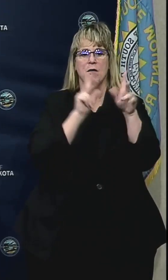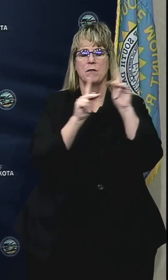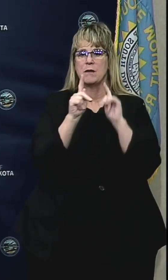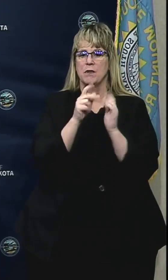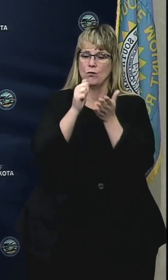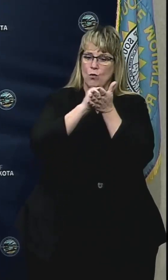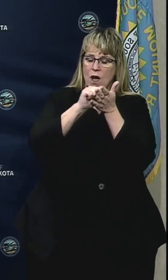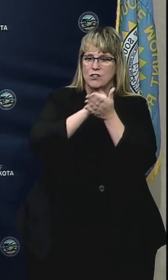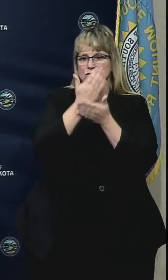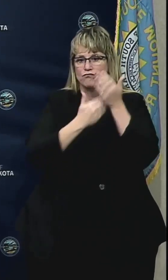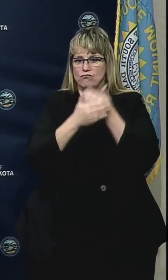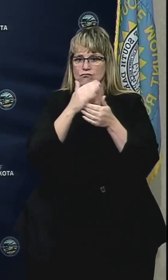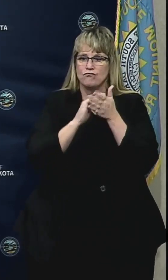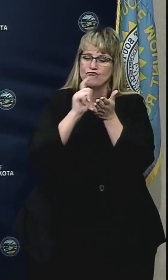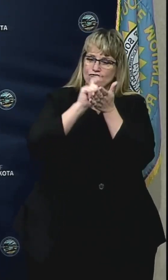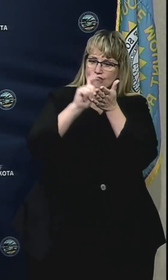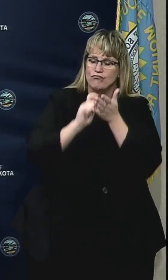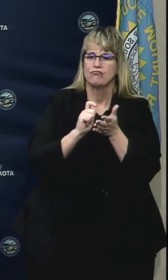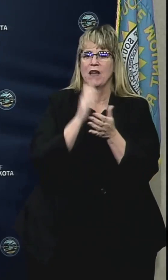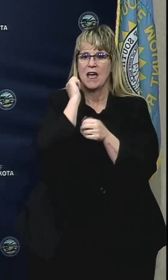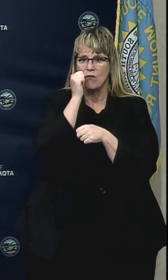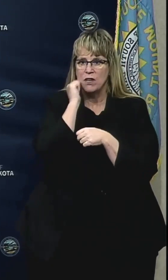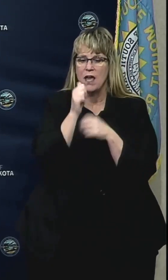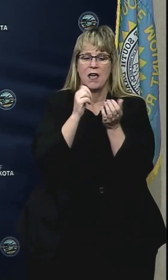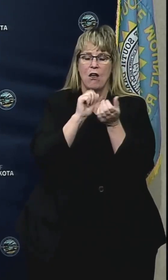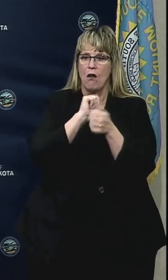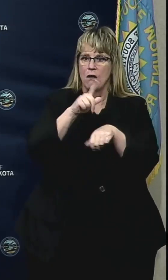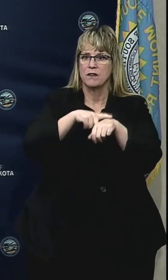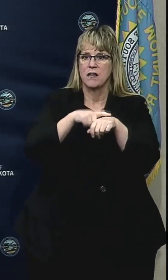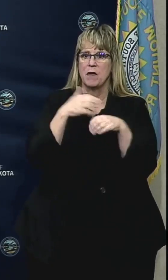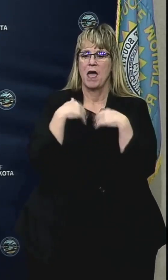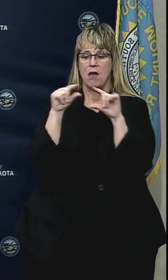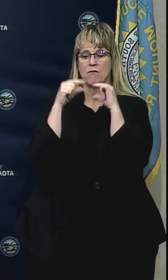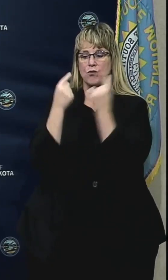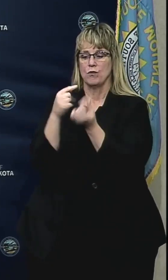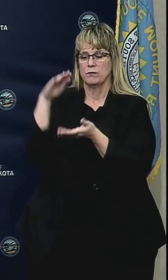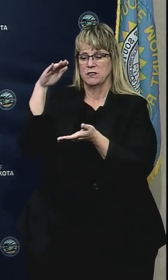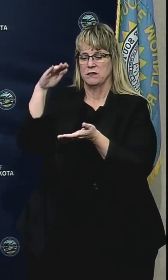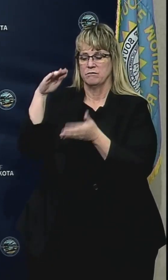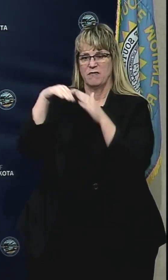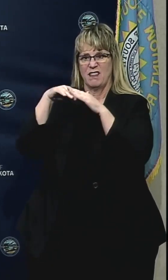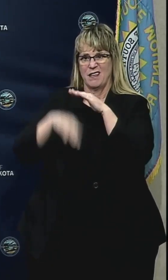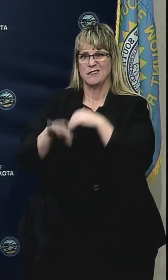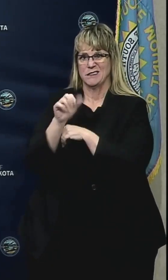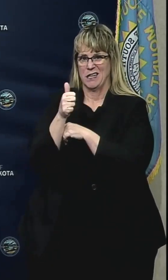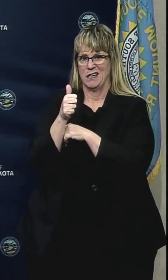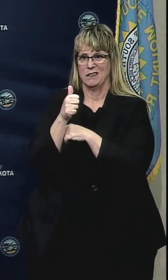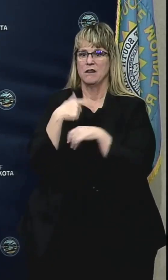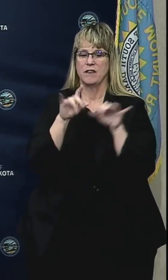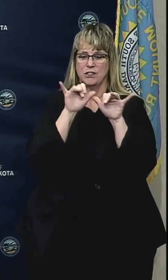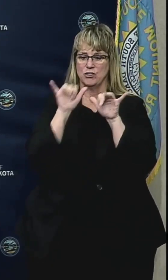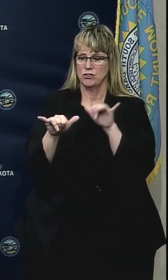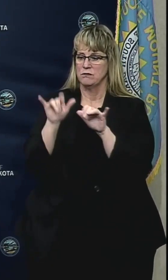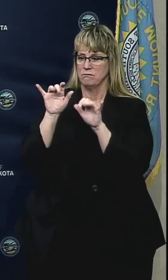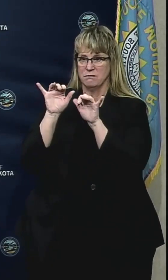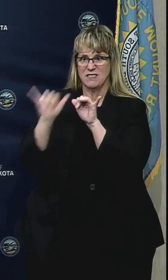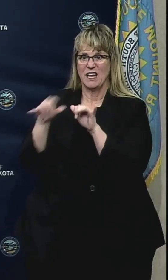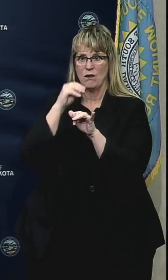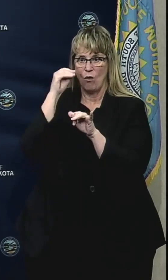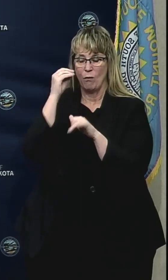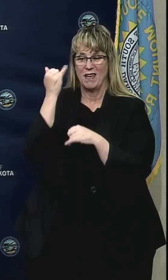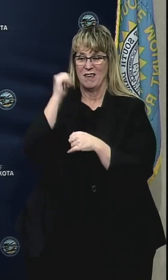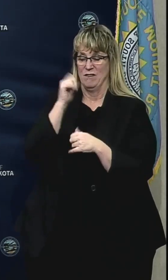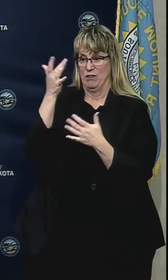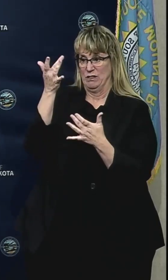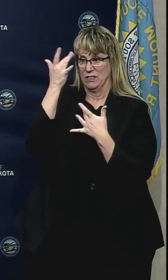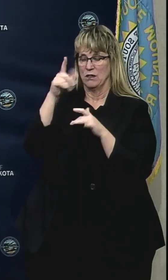hands regularly, that they should continue to have groups under the size of 10, that they should stay home. And if they weren't feeling well,